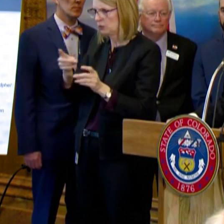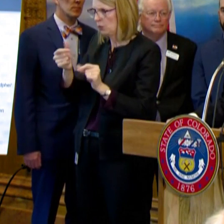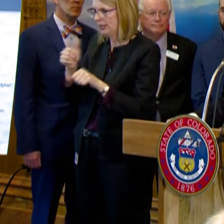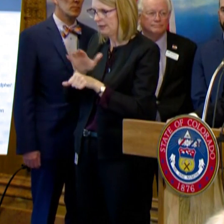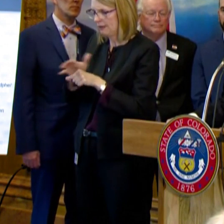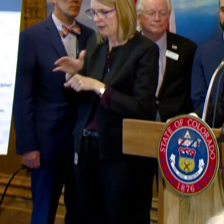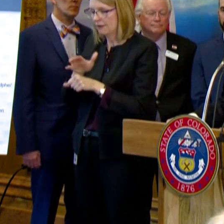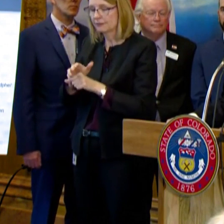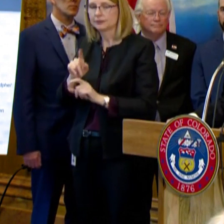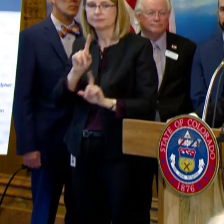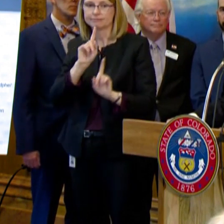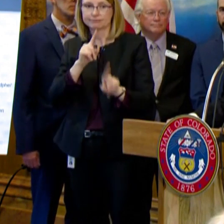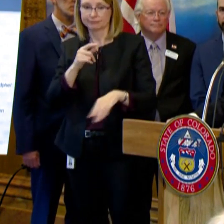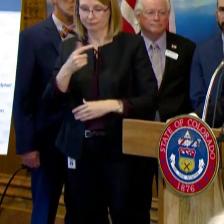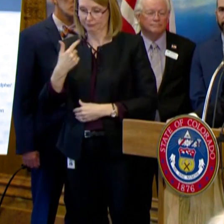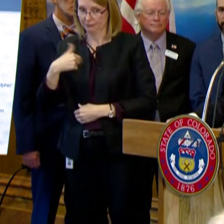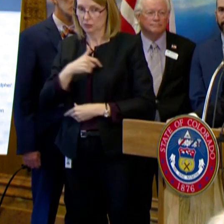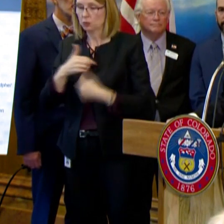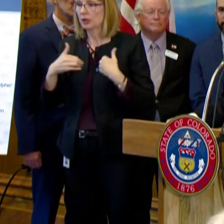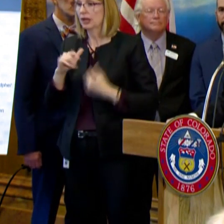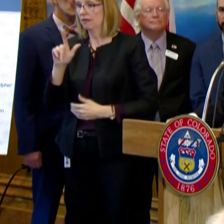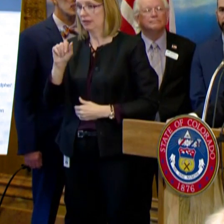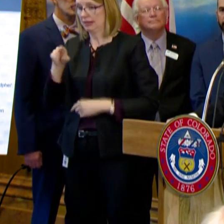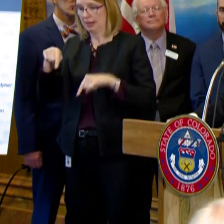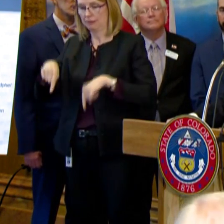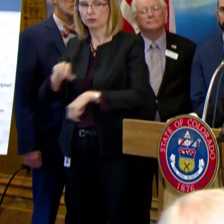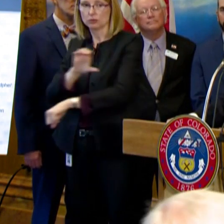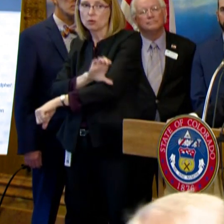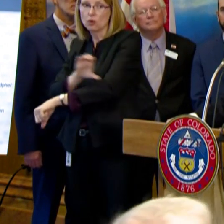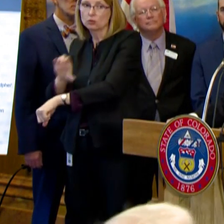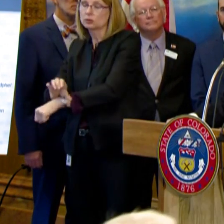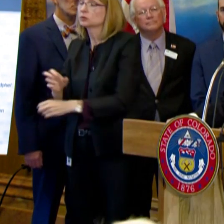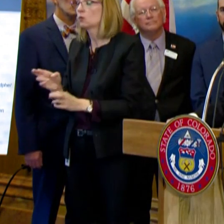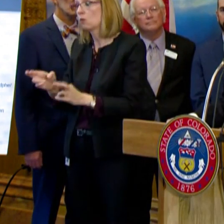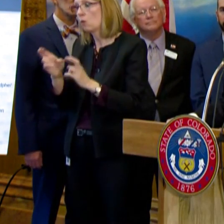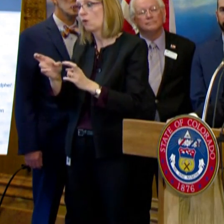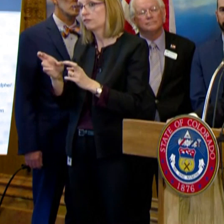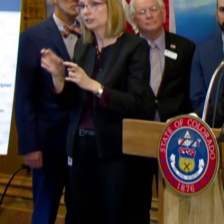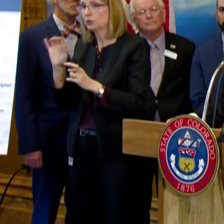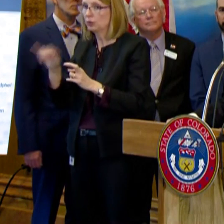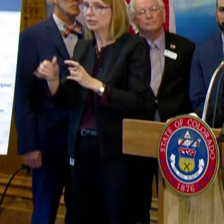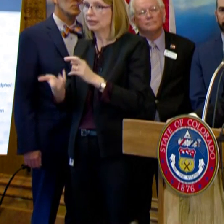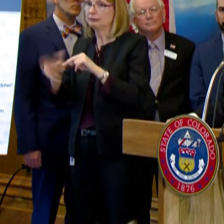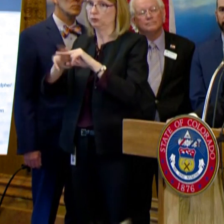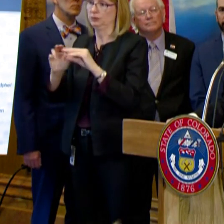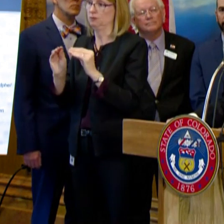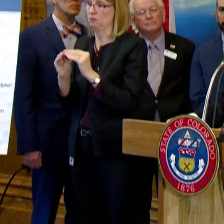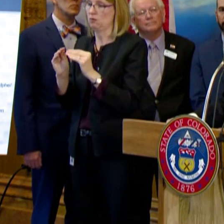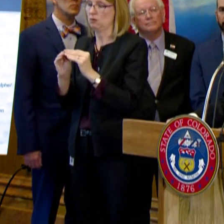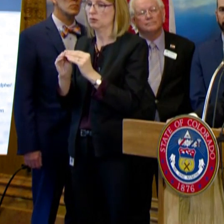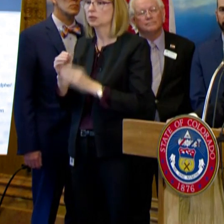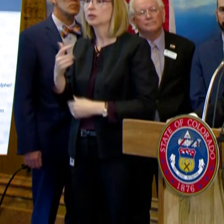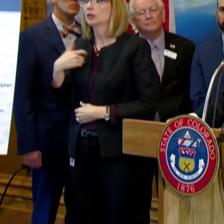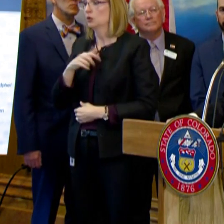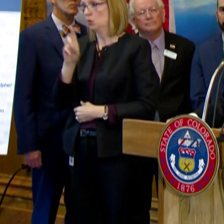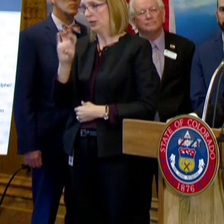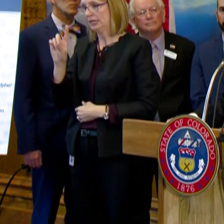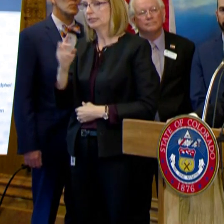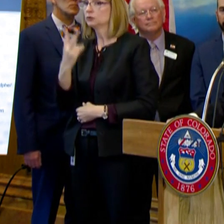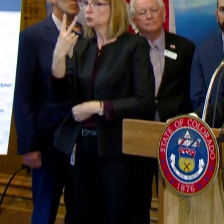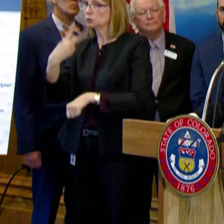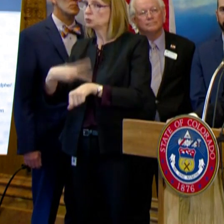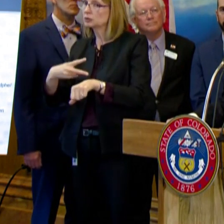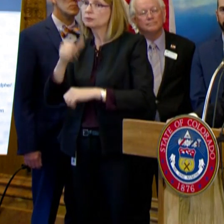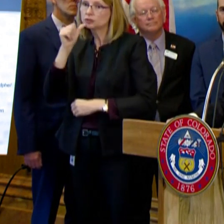Colorado State Lab. Again, we hope that if needed, that can be increased even further. We put in our 2 requests with Vice President